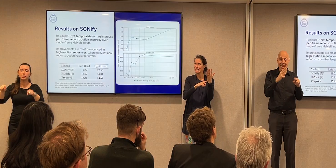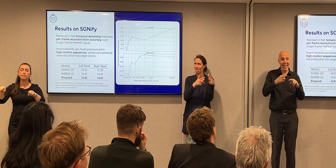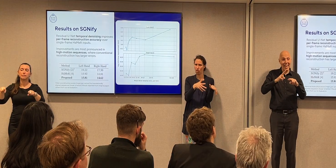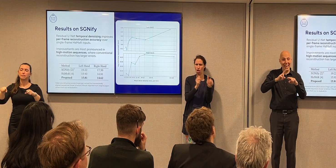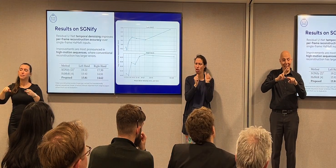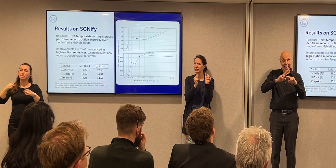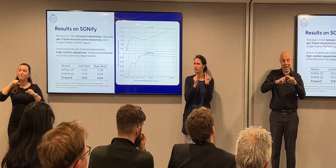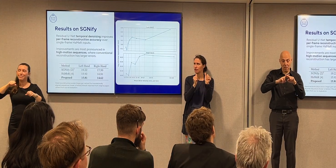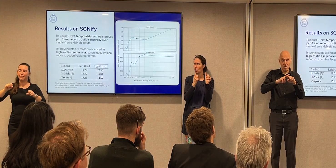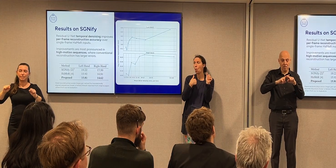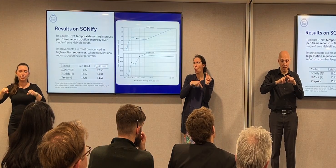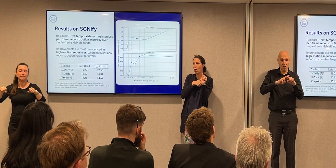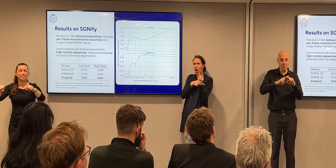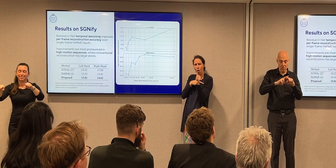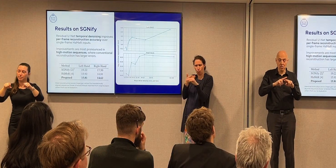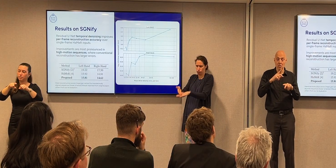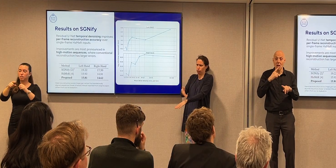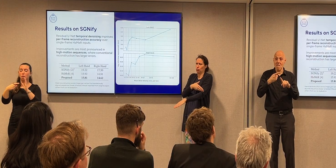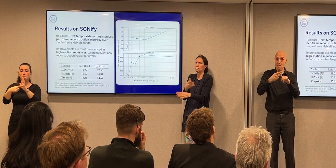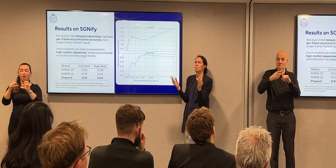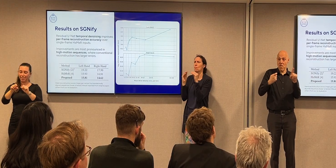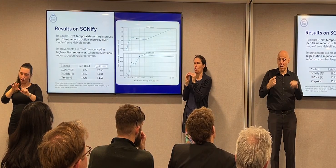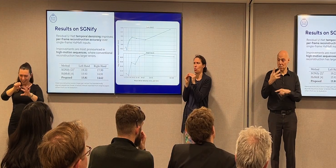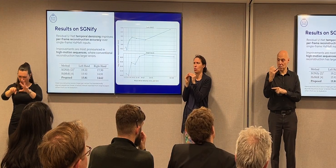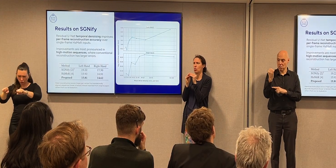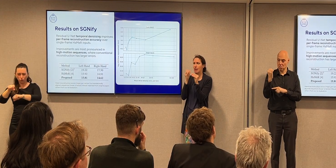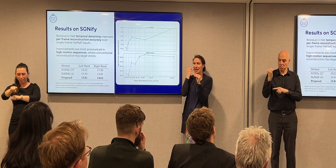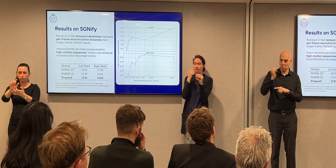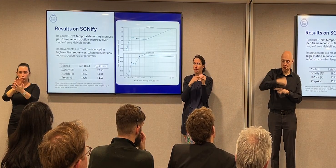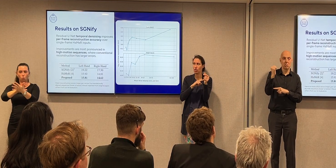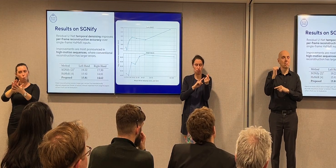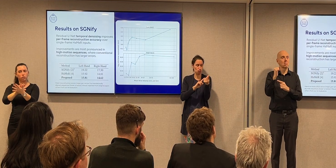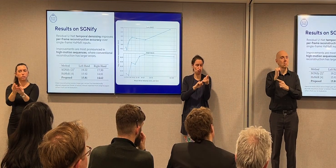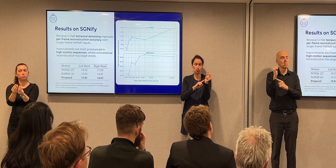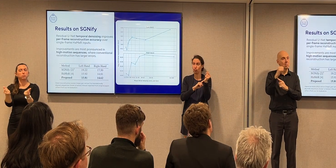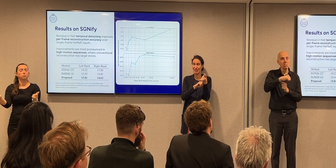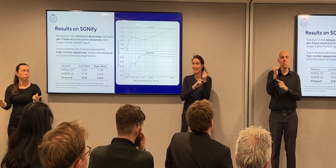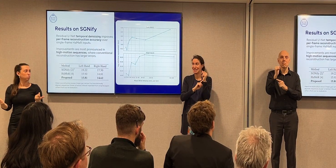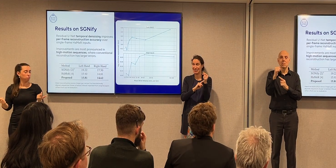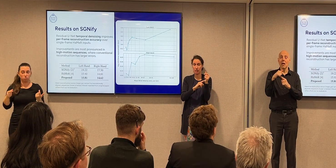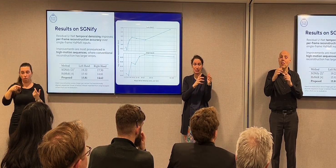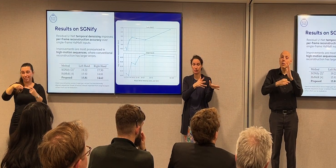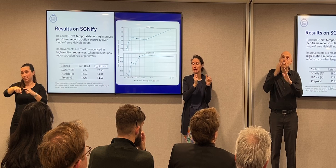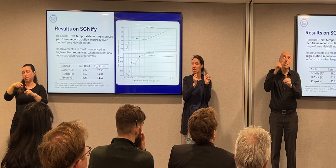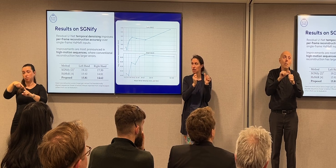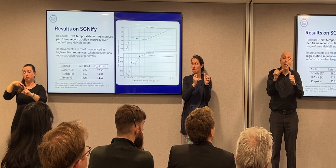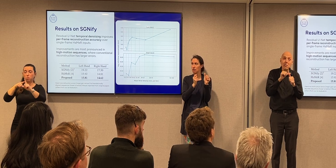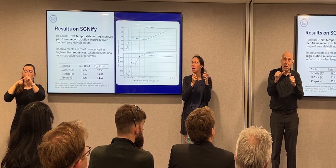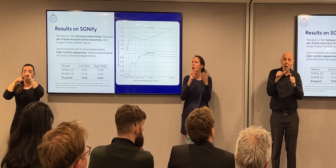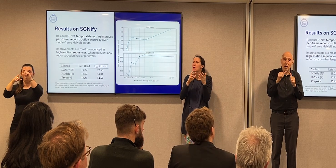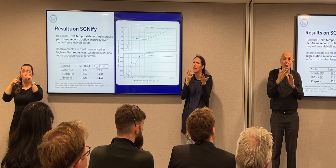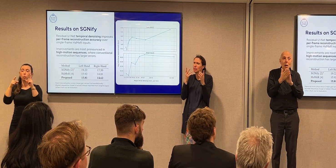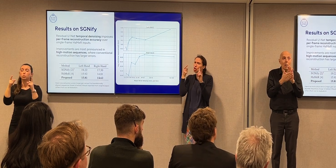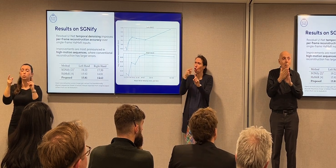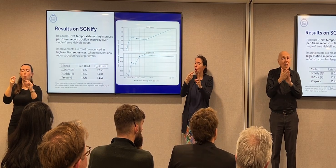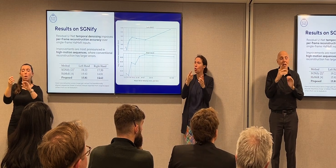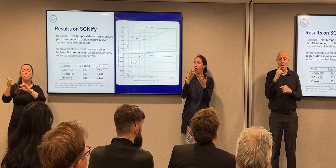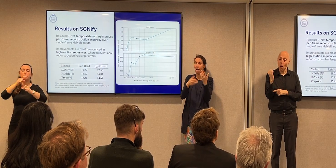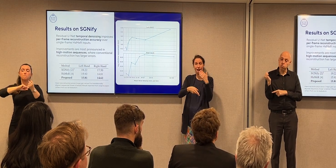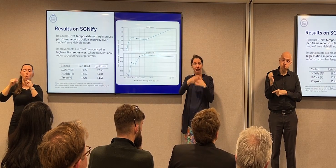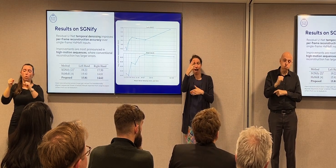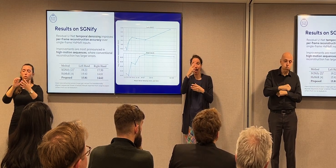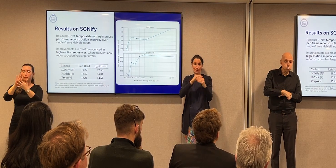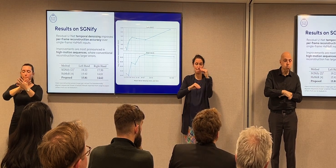improving more on the single frame reconstruction, which is the idea behind this, that high motion blur can